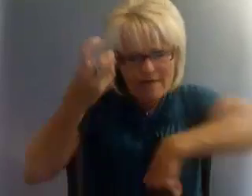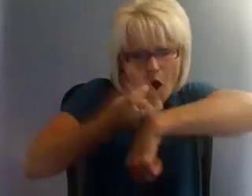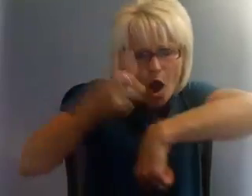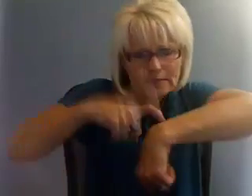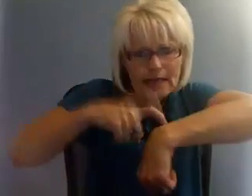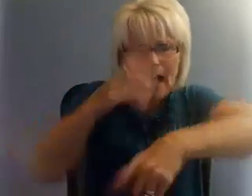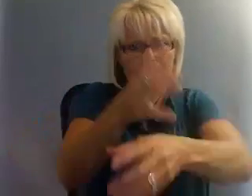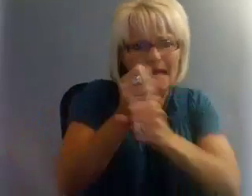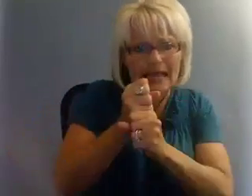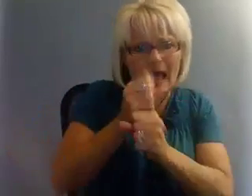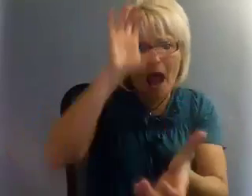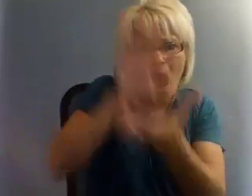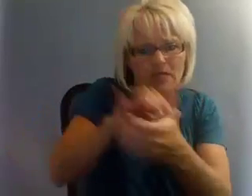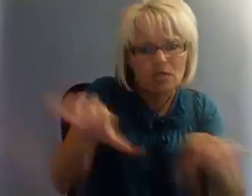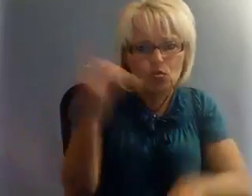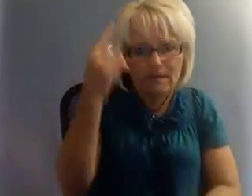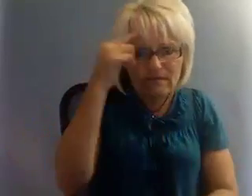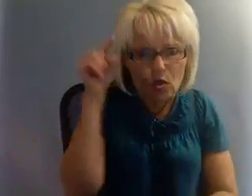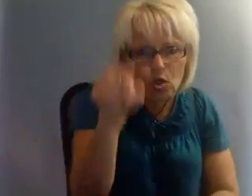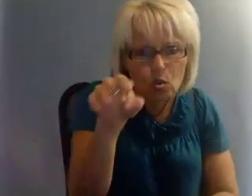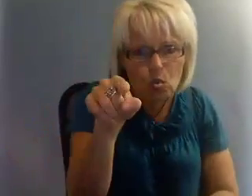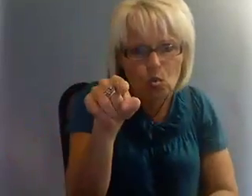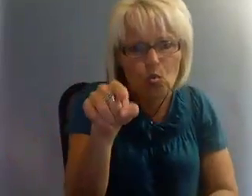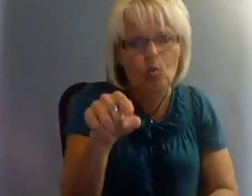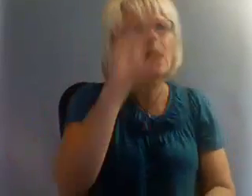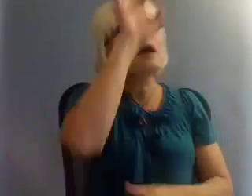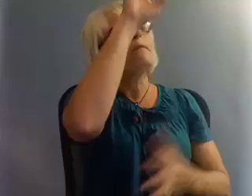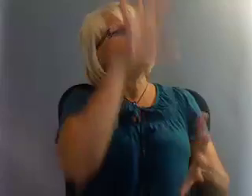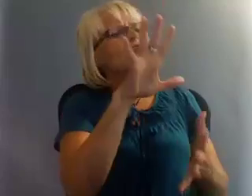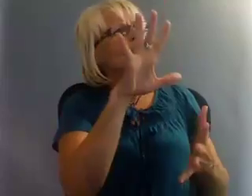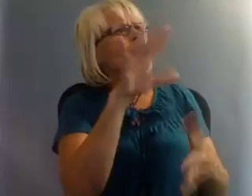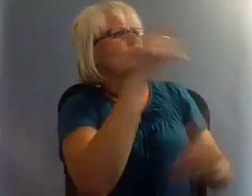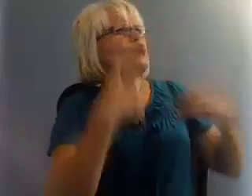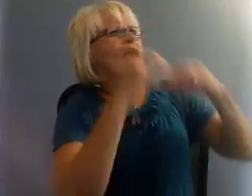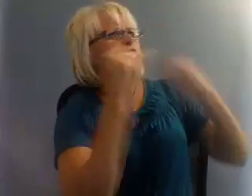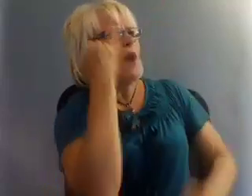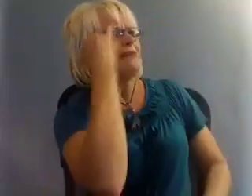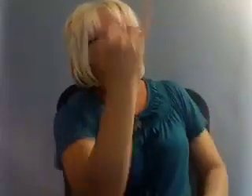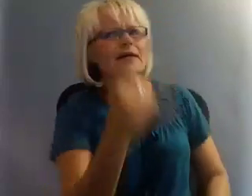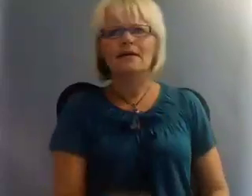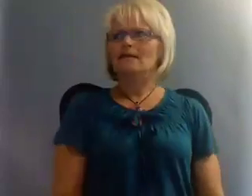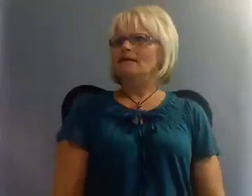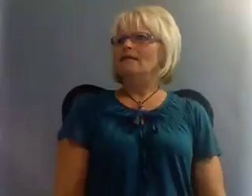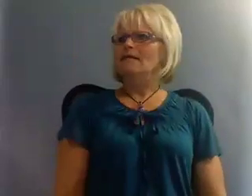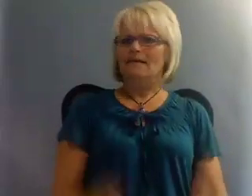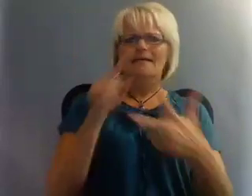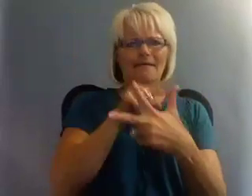Pastor, you have... apparently I'm a complete idiot because I have no ideas. But, yeah, no idea. And she goes